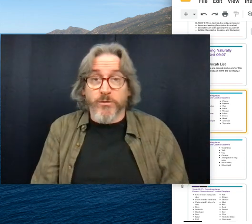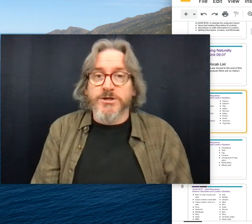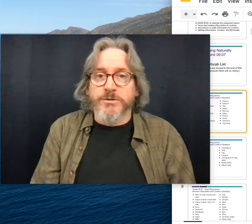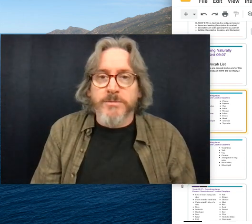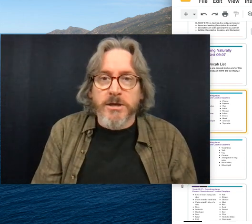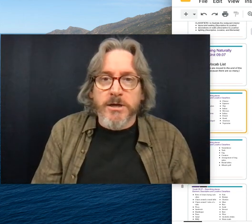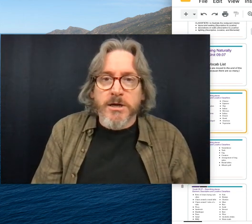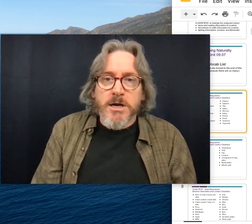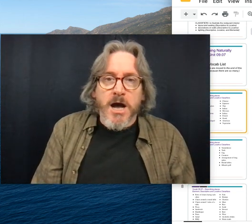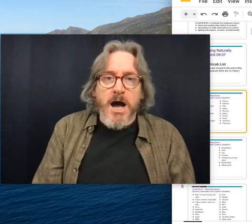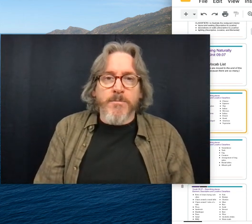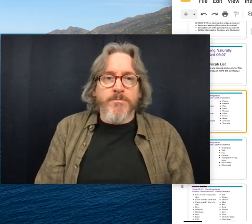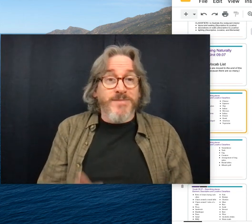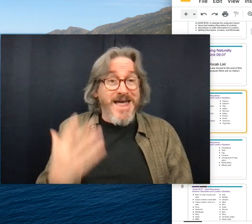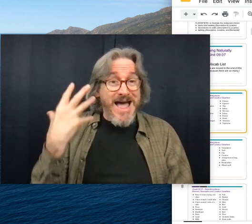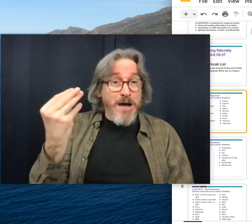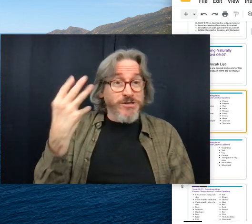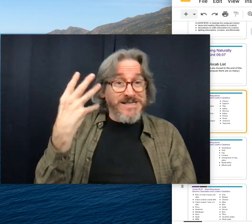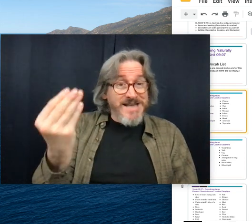looking forward to.